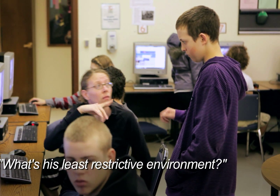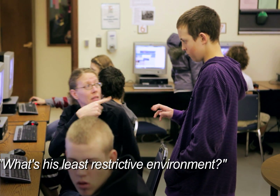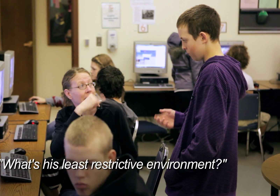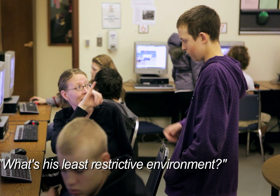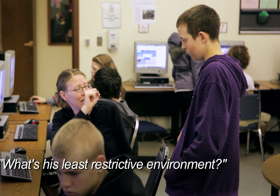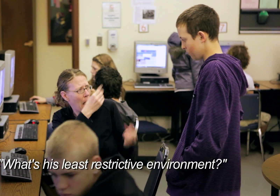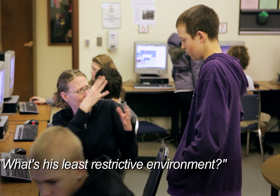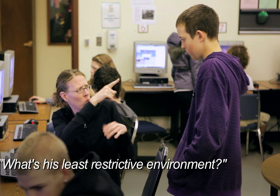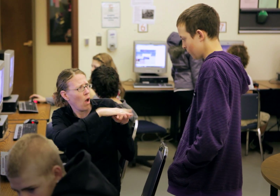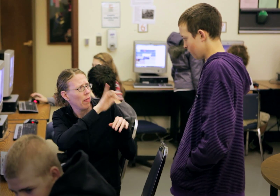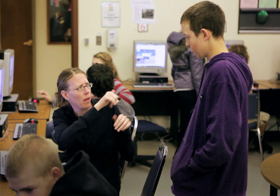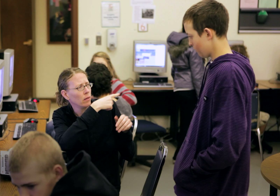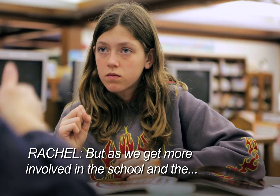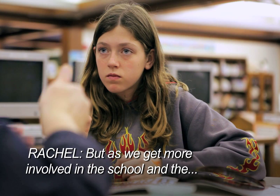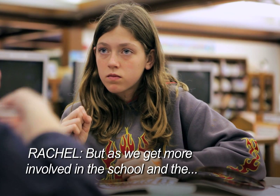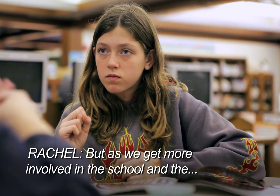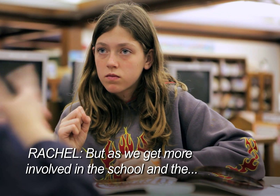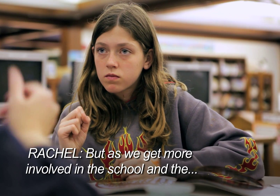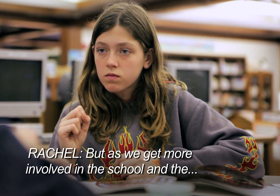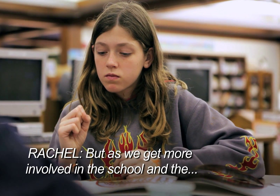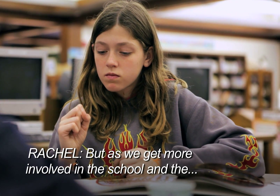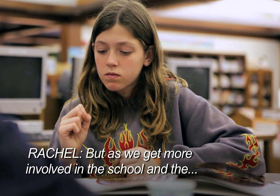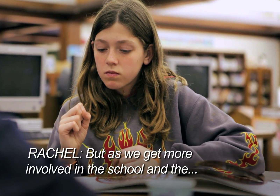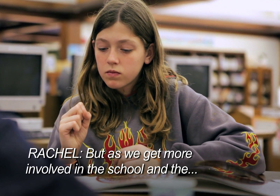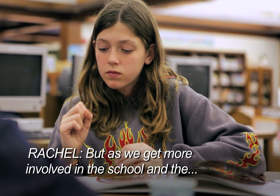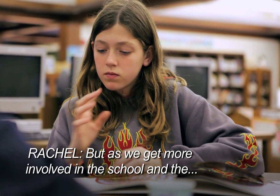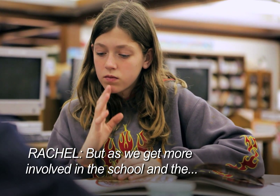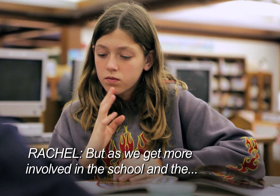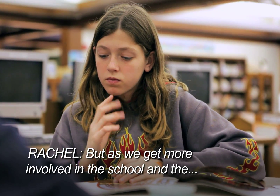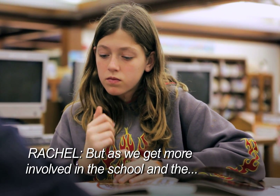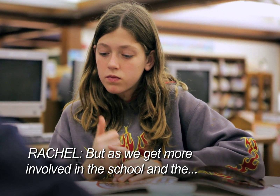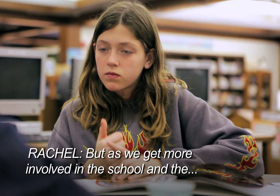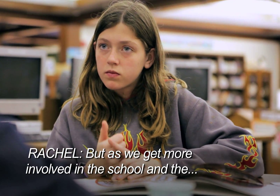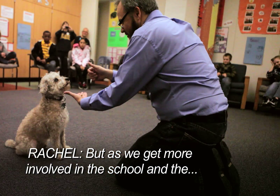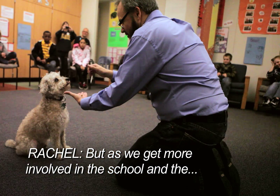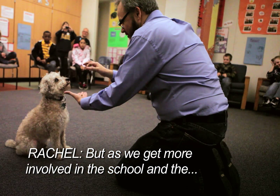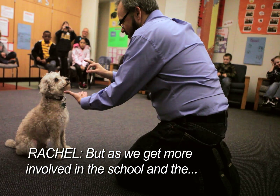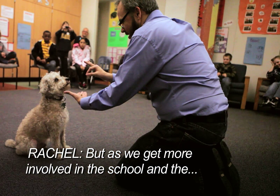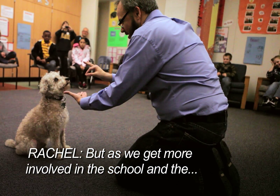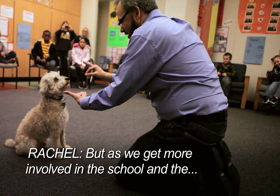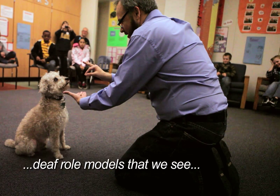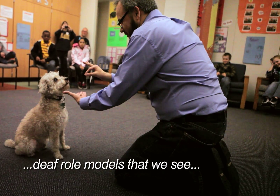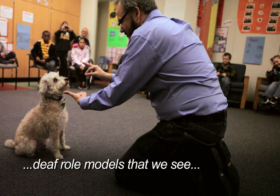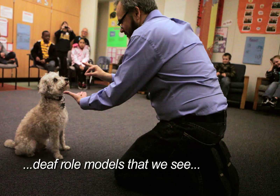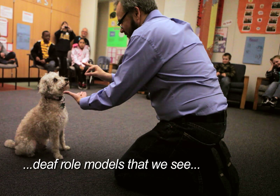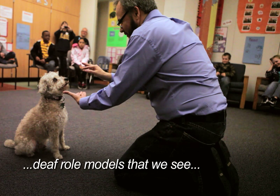restrictive environment? But as we get more involved in the school and tell the deaf role